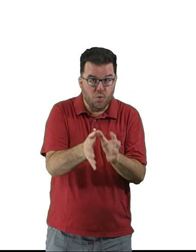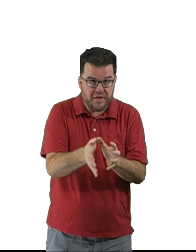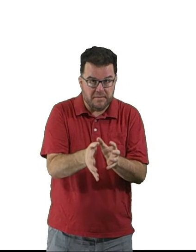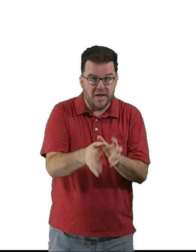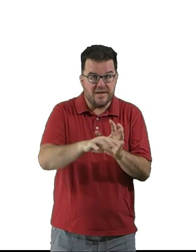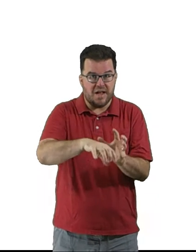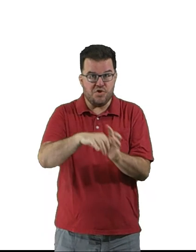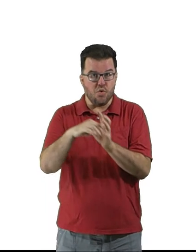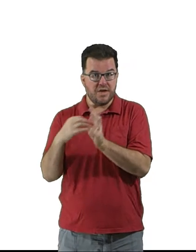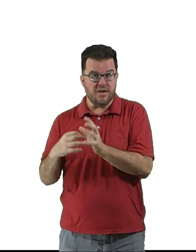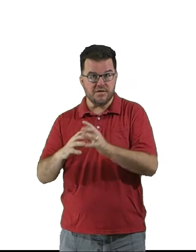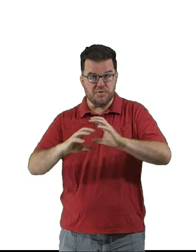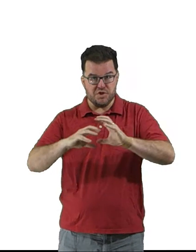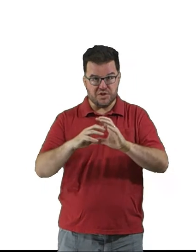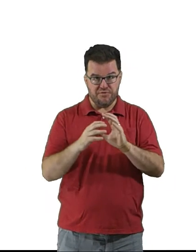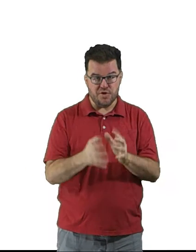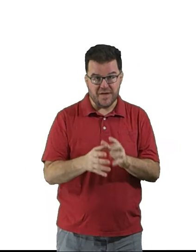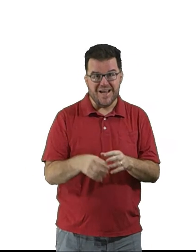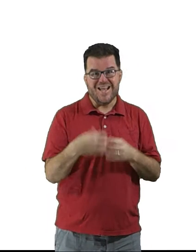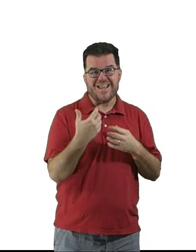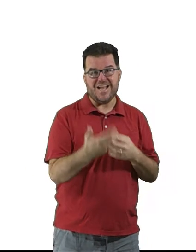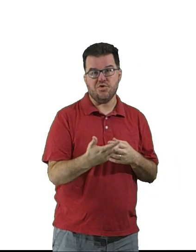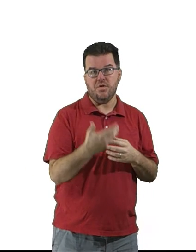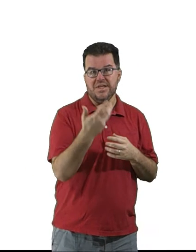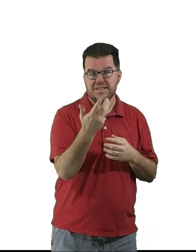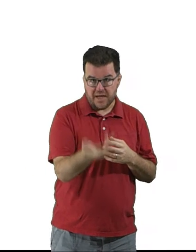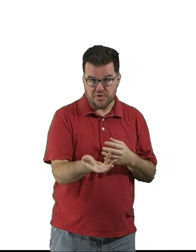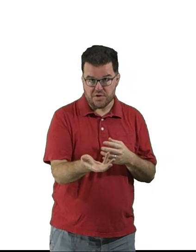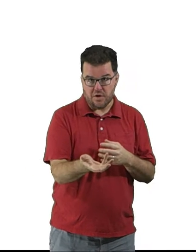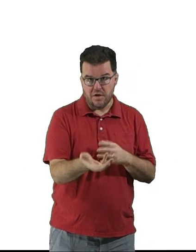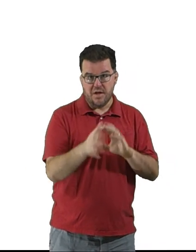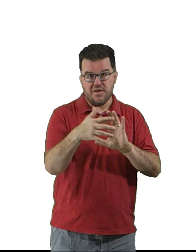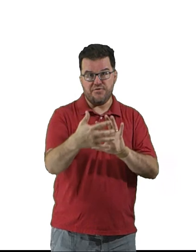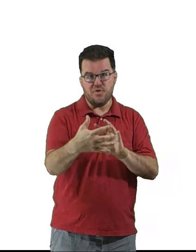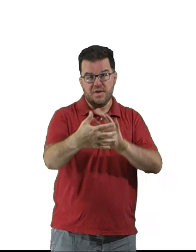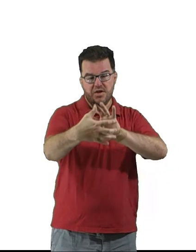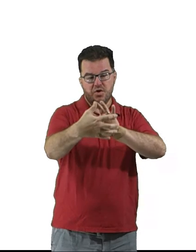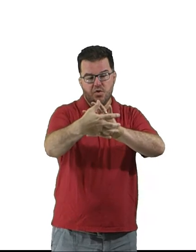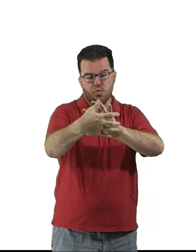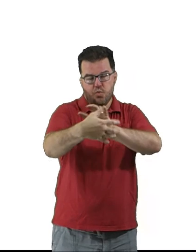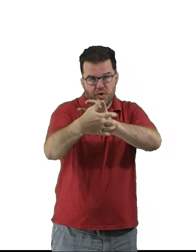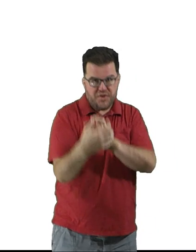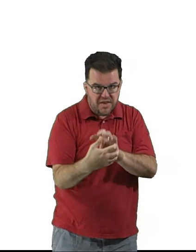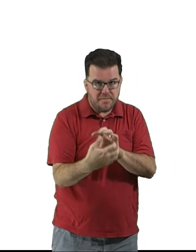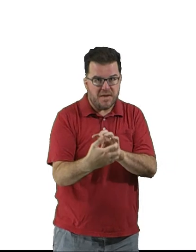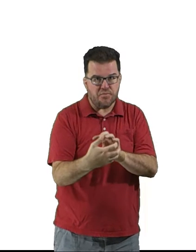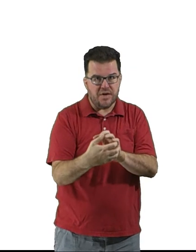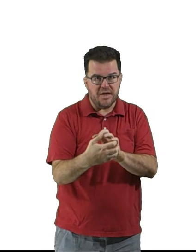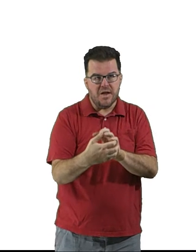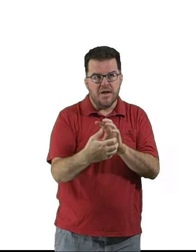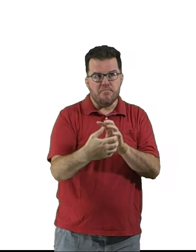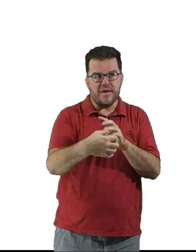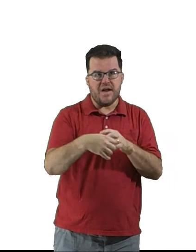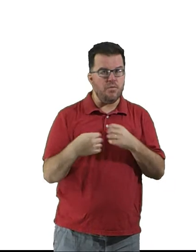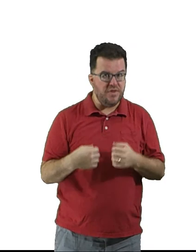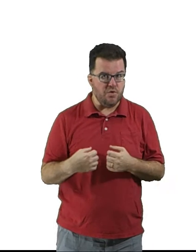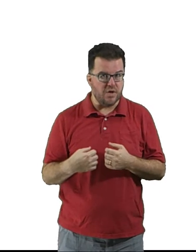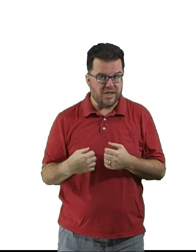only, not the organelles, but just the fluid, that's called cytosol, the fluid within the membrane, but not within